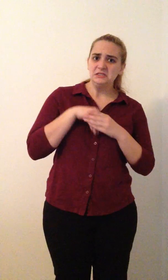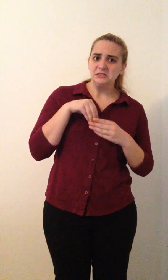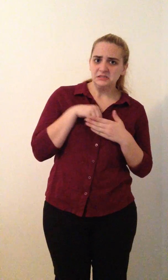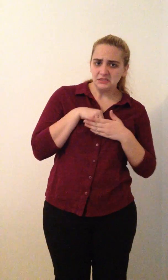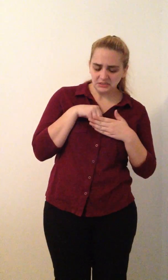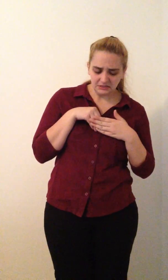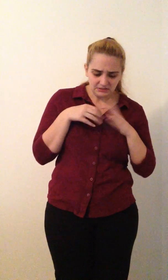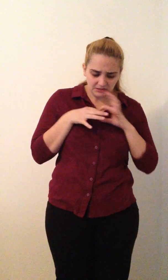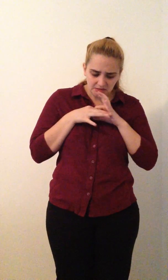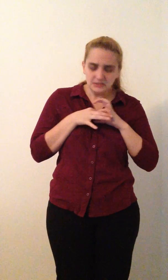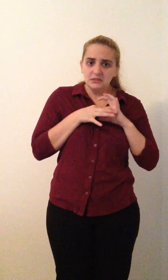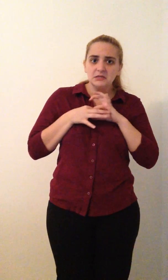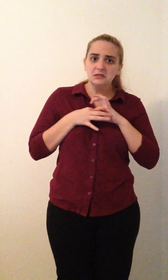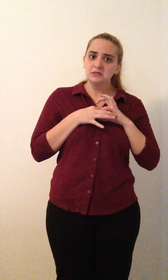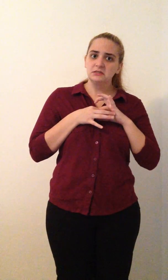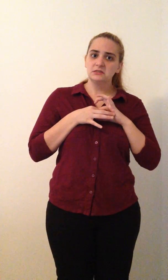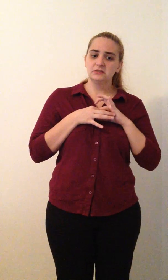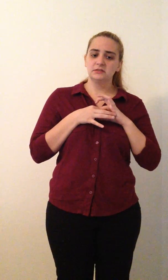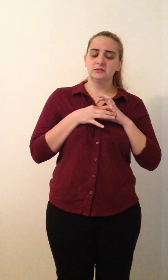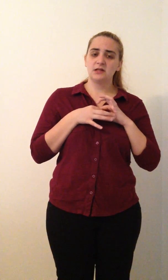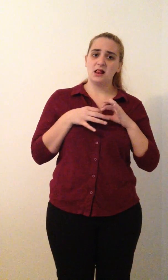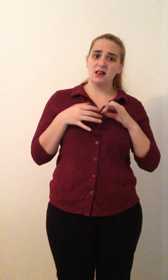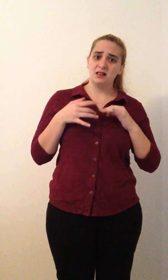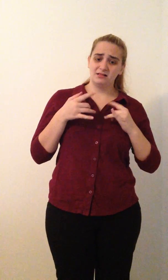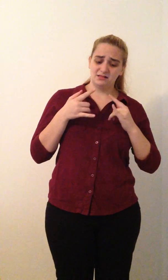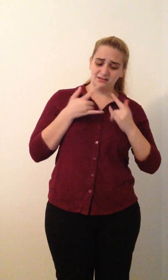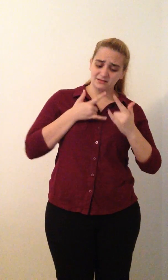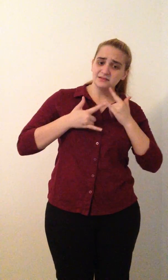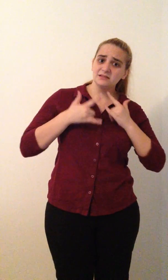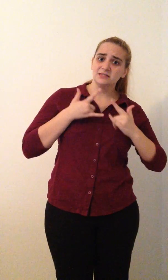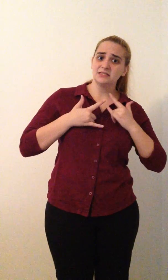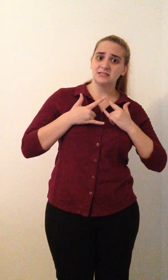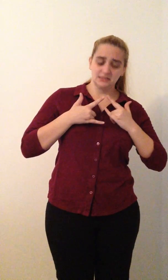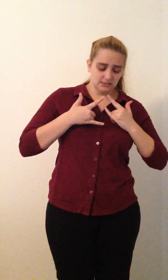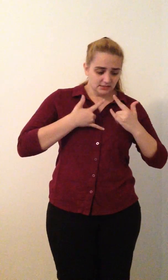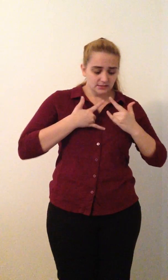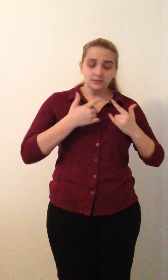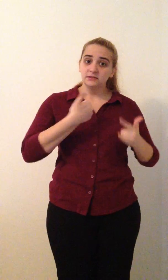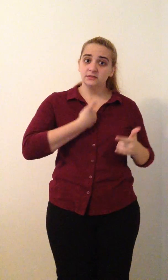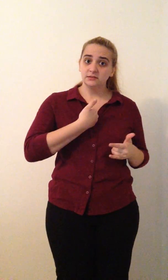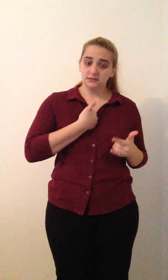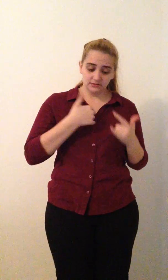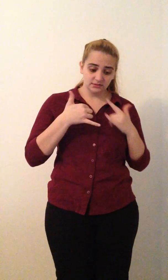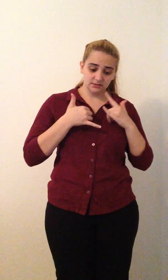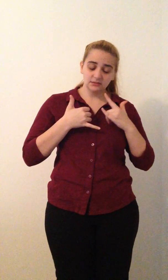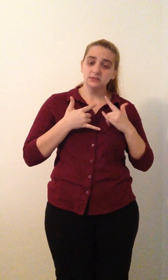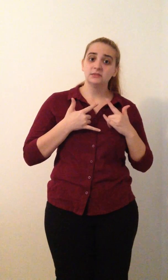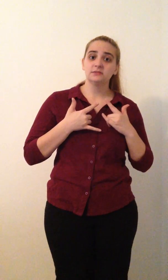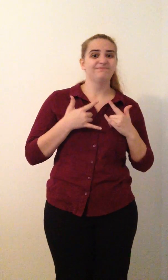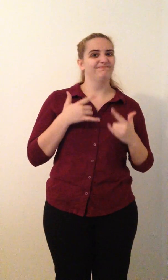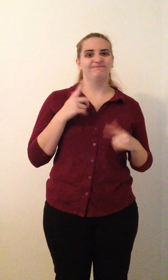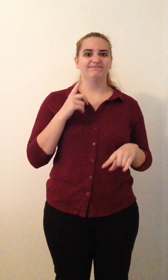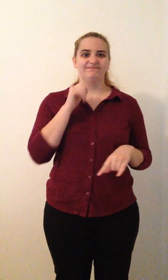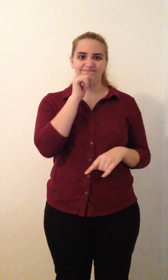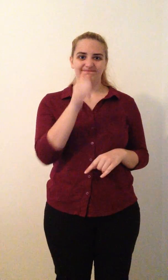So, if you're in a relationship with someone who has an avoidant attachment style, they aren't going to really care about